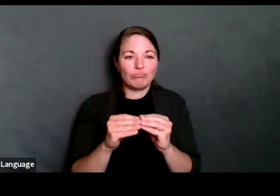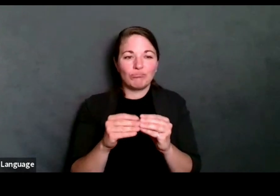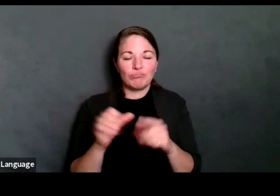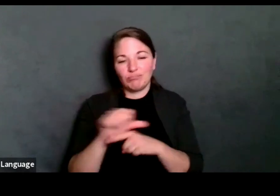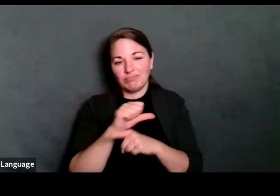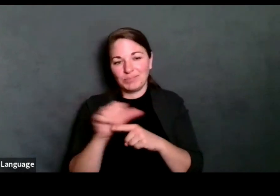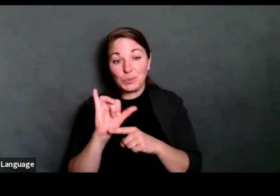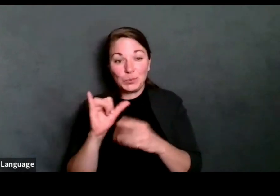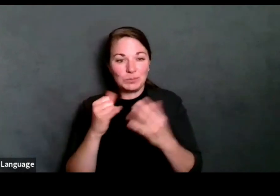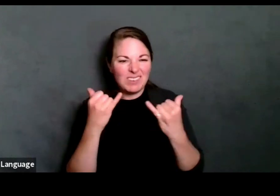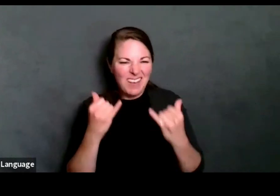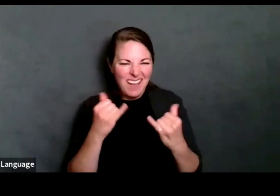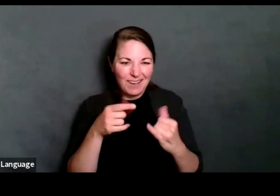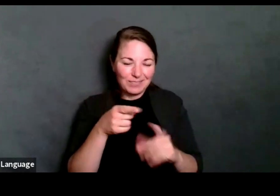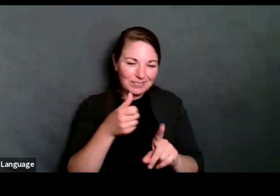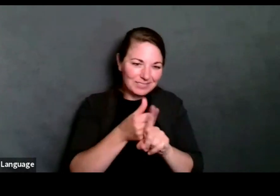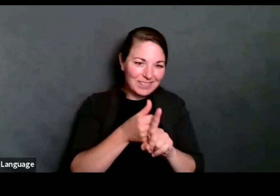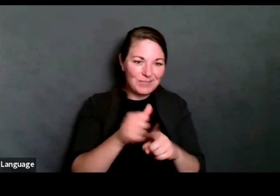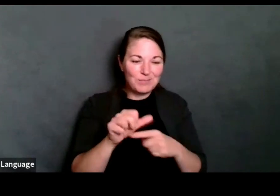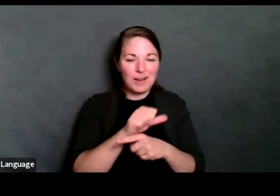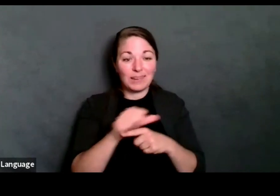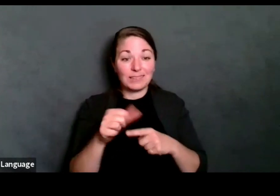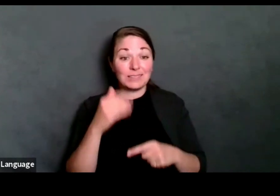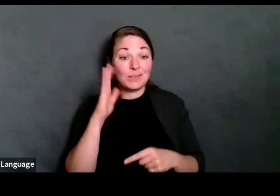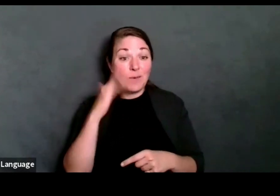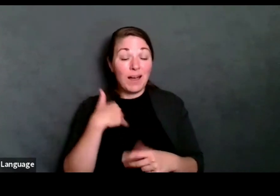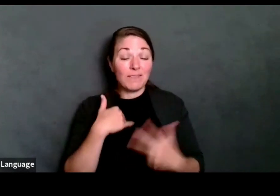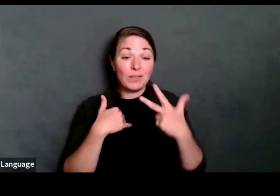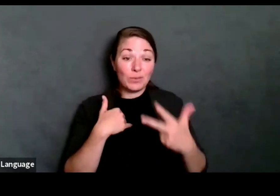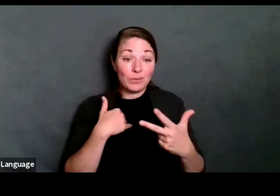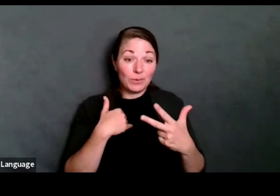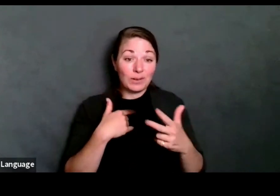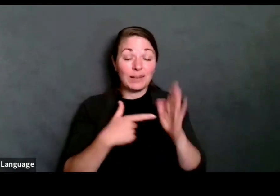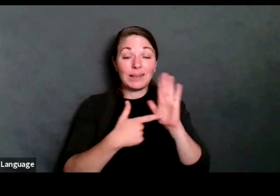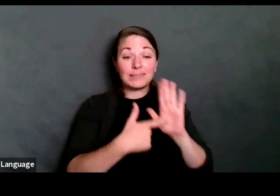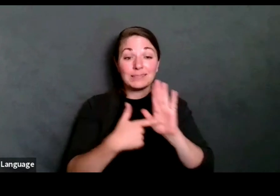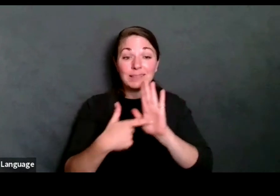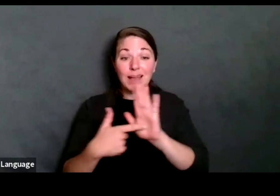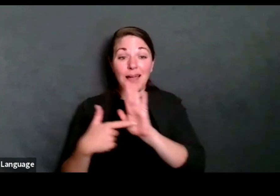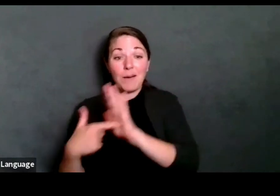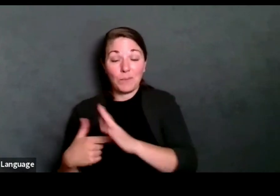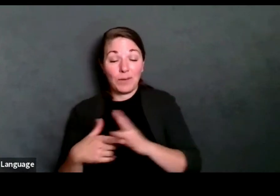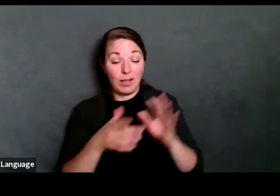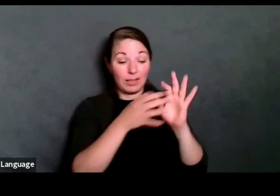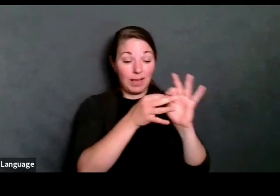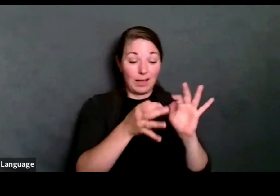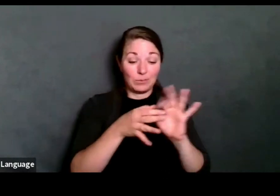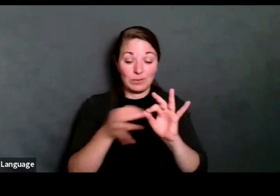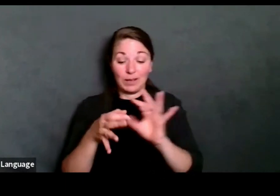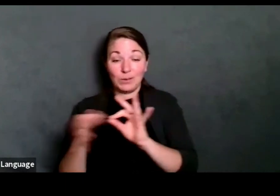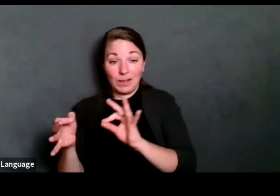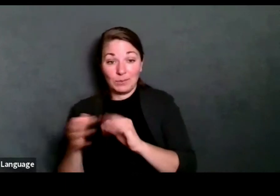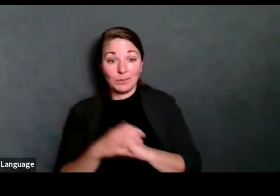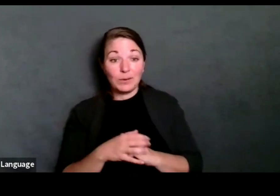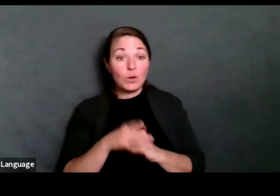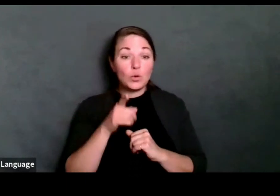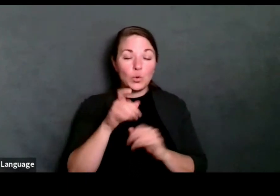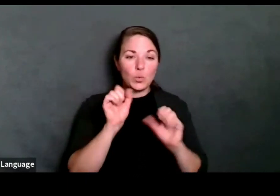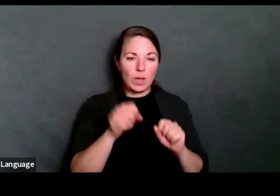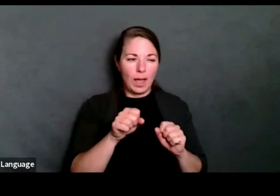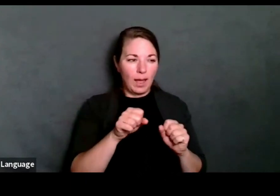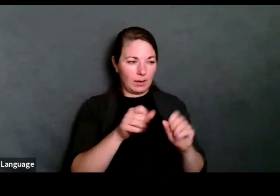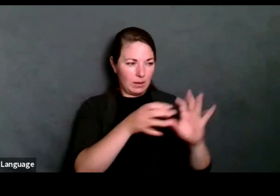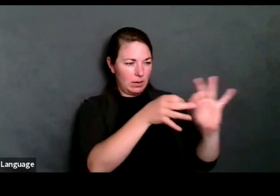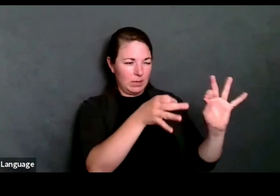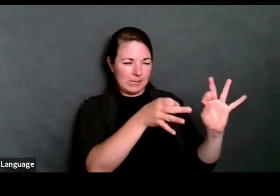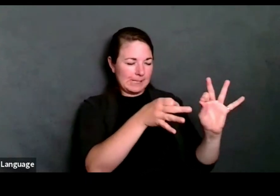solo practice here. So I'm going to put up 3 examples of language and give you a chance to reframe. After each example, you